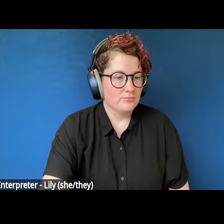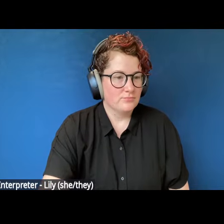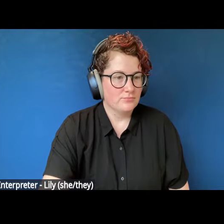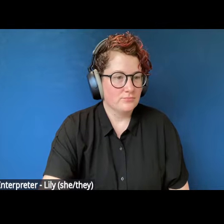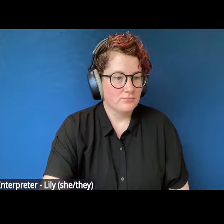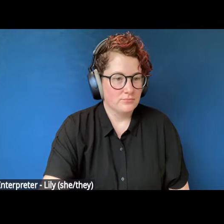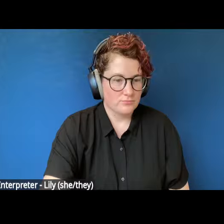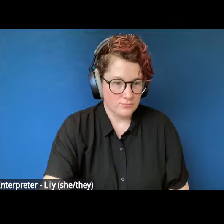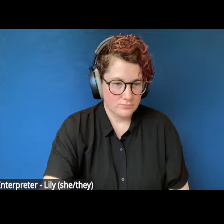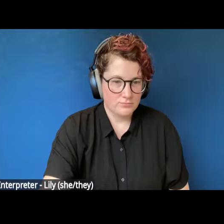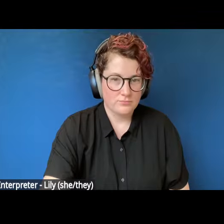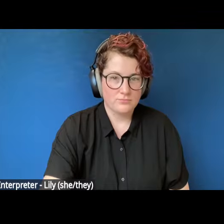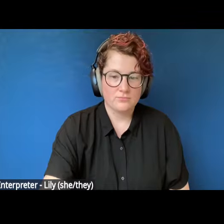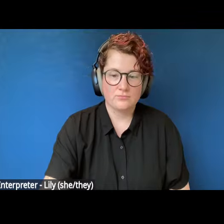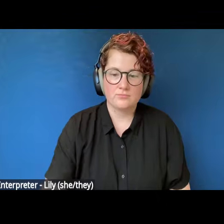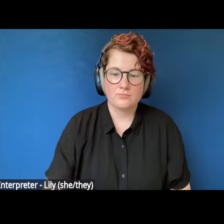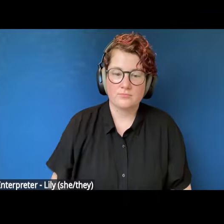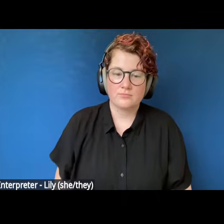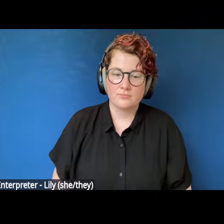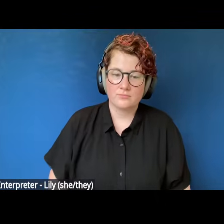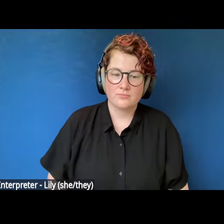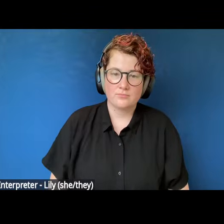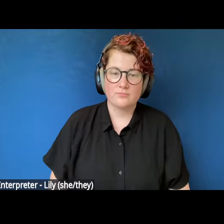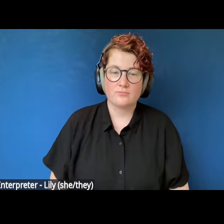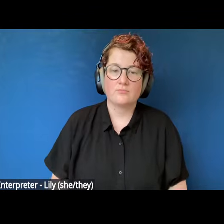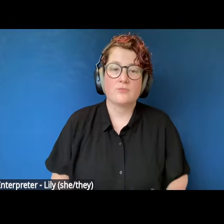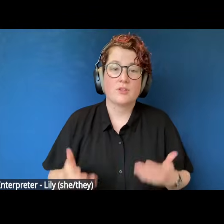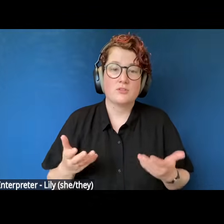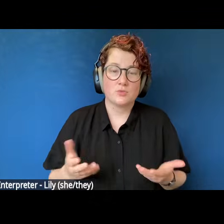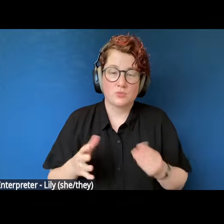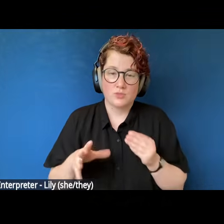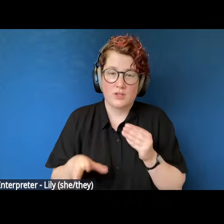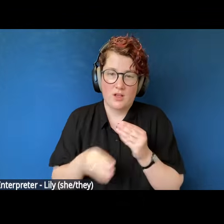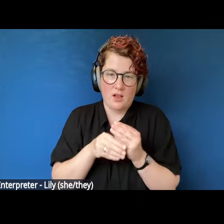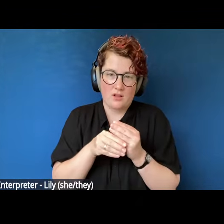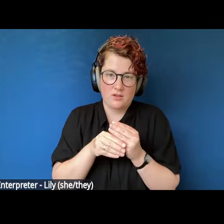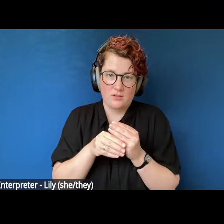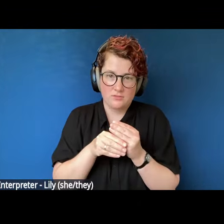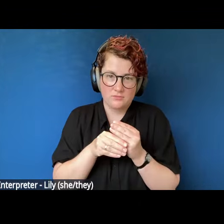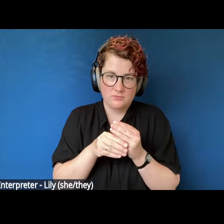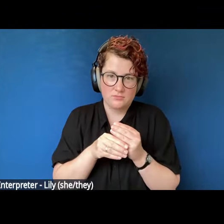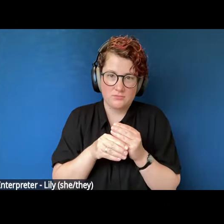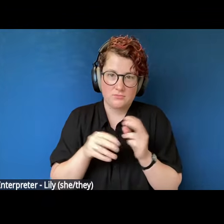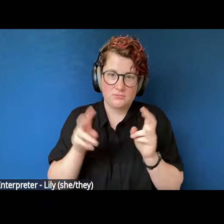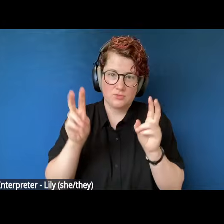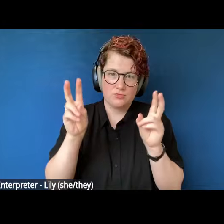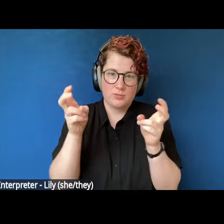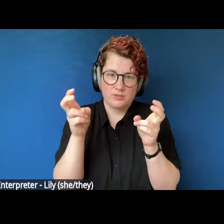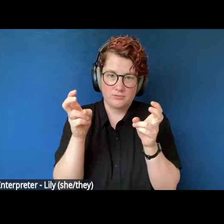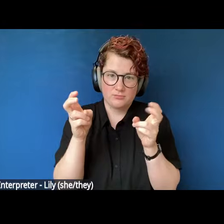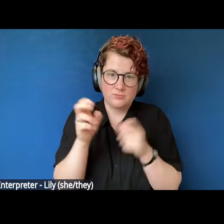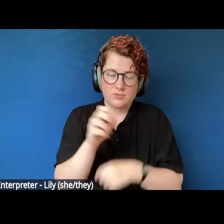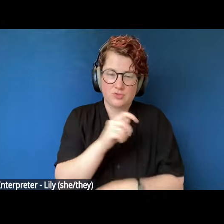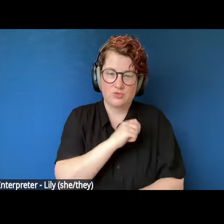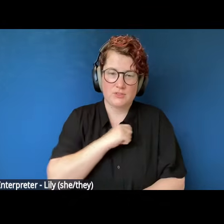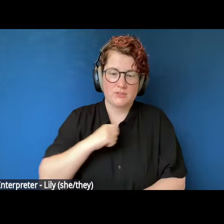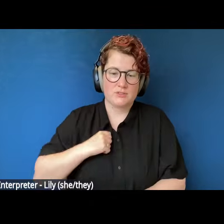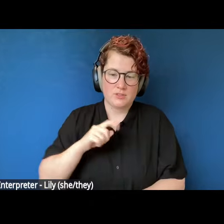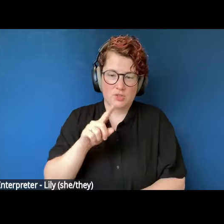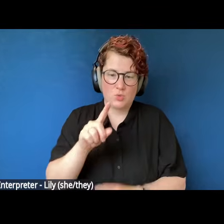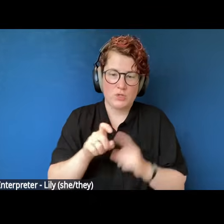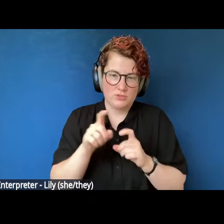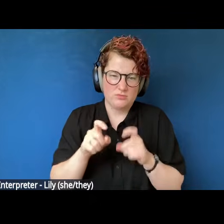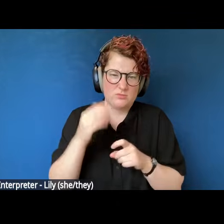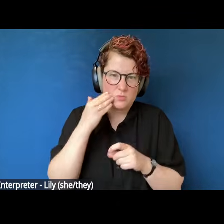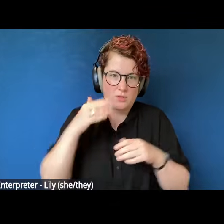Okay, so we added an item. Trustee questions. Not quite there yet, but we will add that. I know Secretary